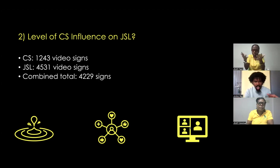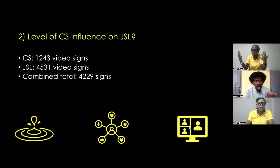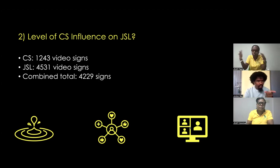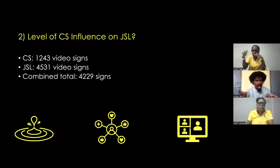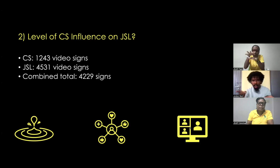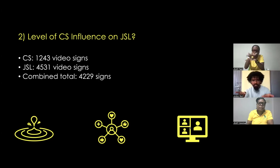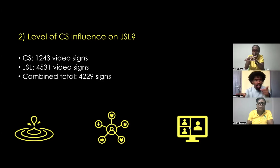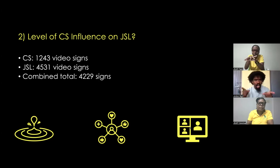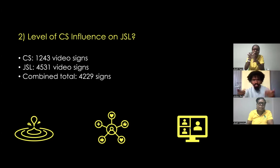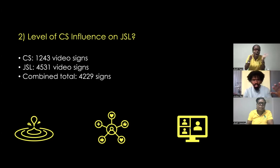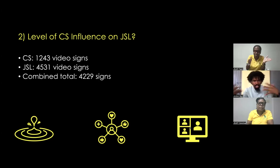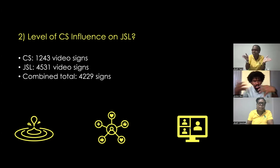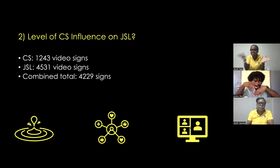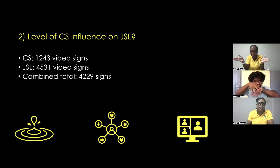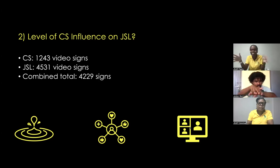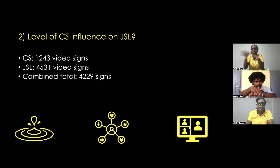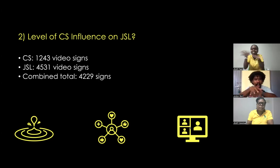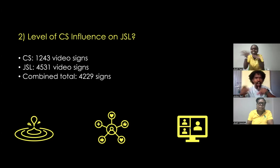animals, places, things, etc. Combined total,